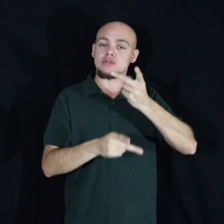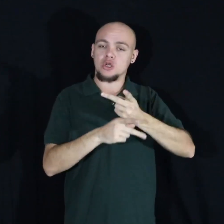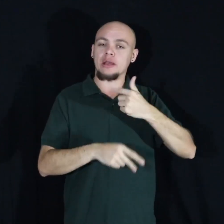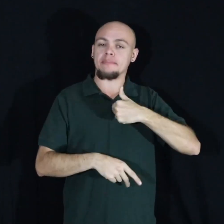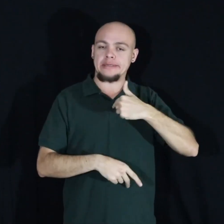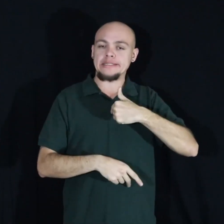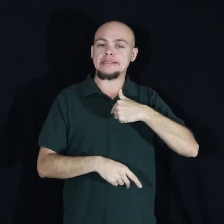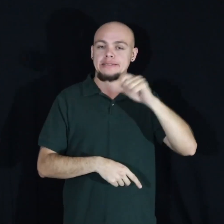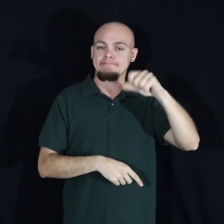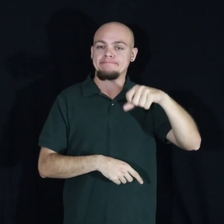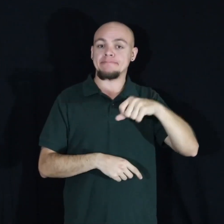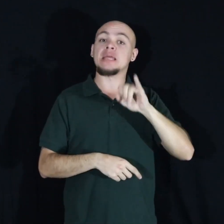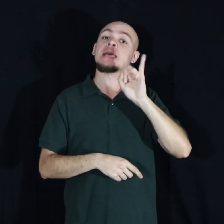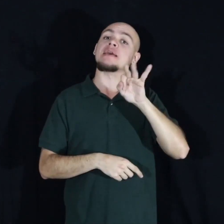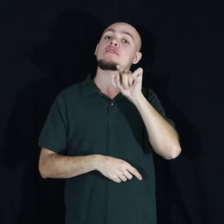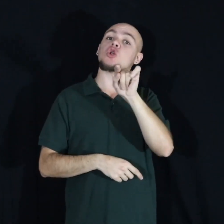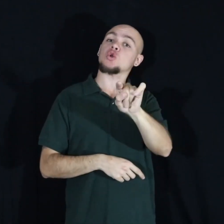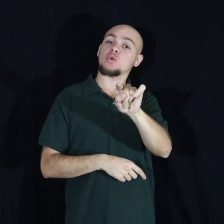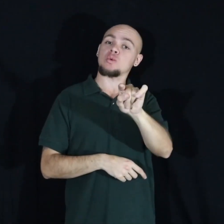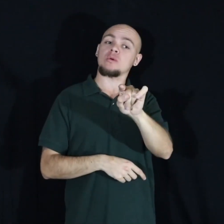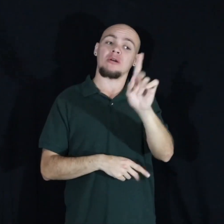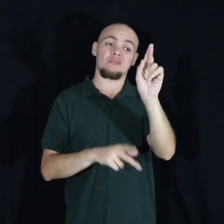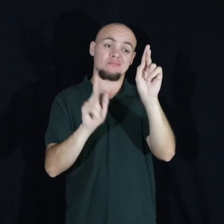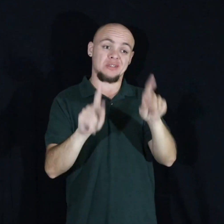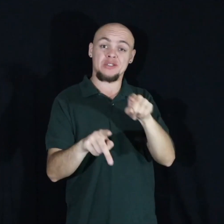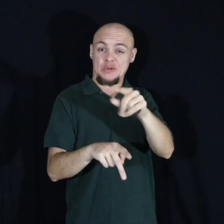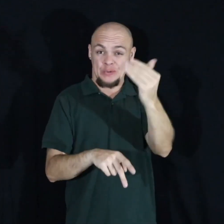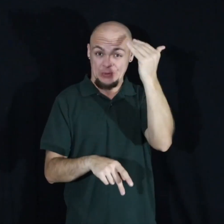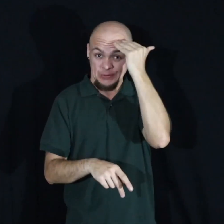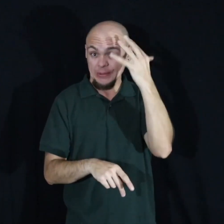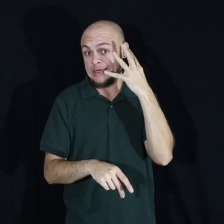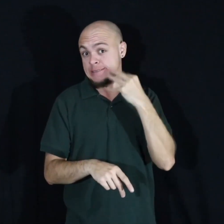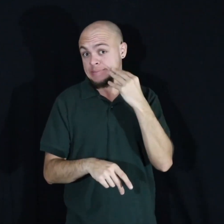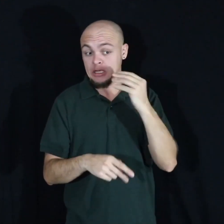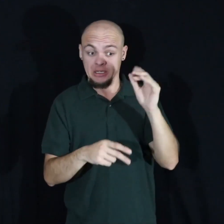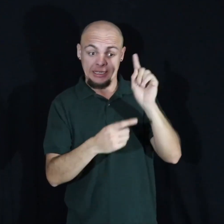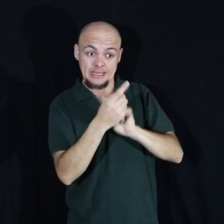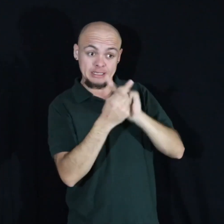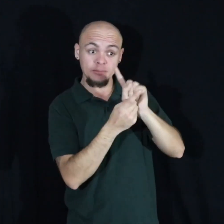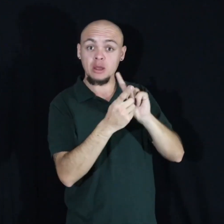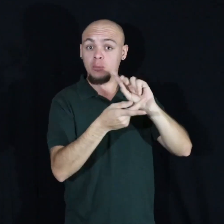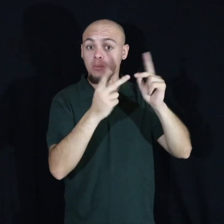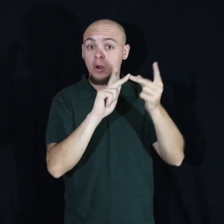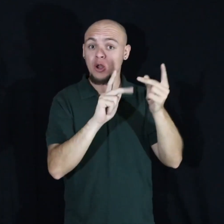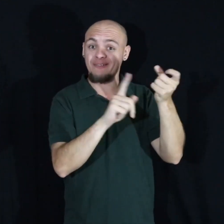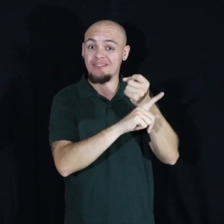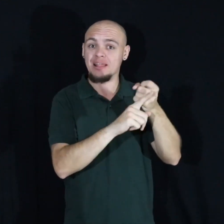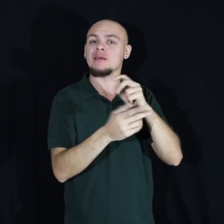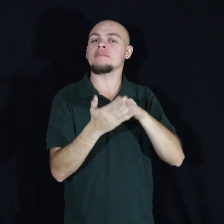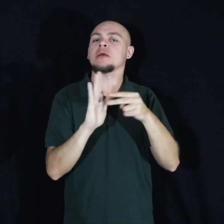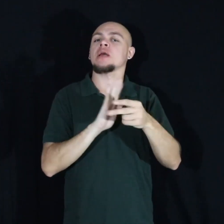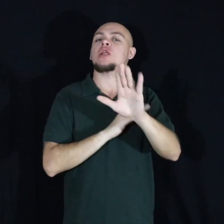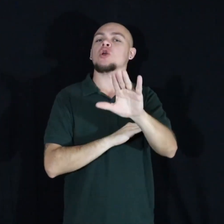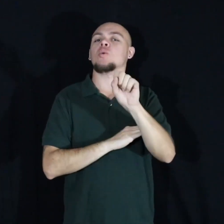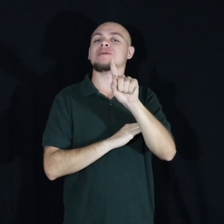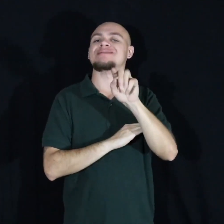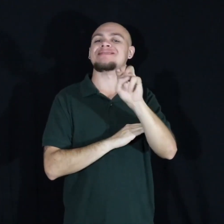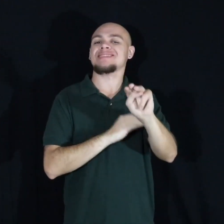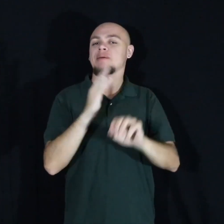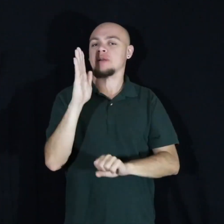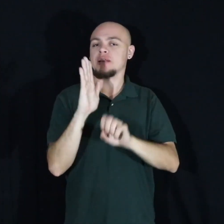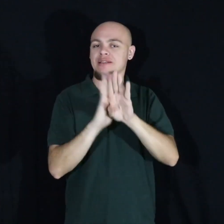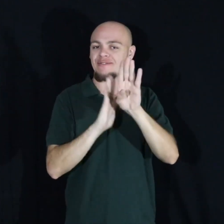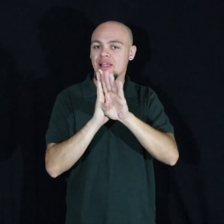today to tell you that if you or anybody you know are experiencing intimate partner violence, you can develop your STEM today by connecting with